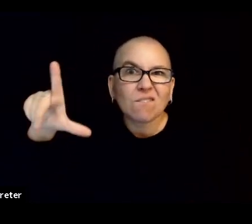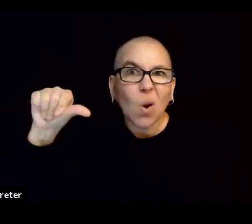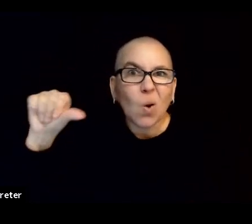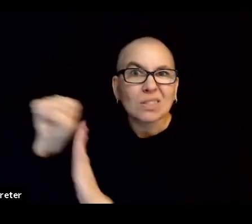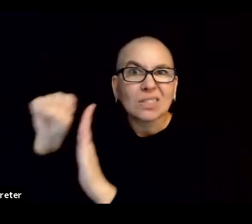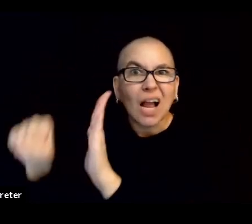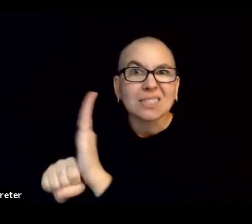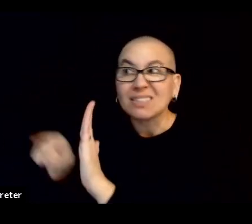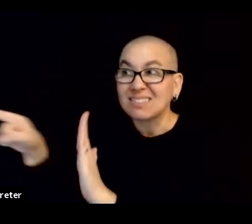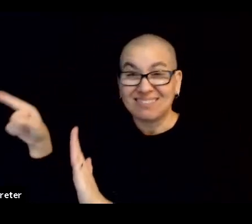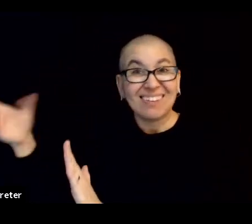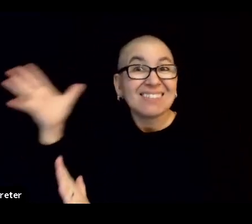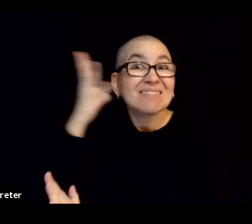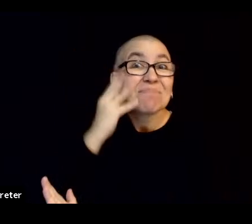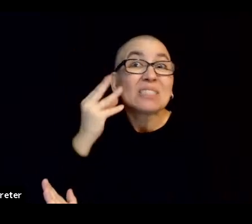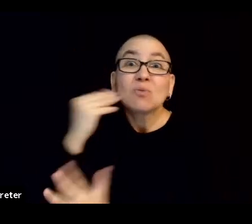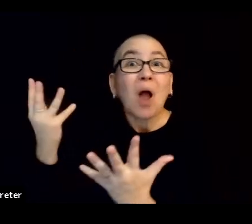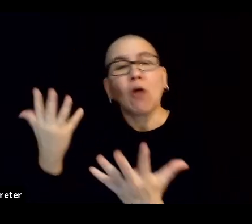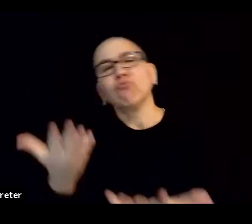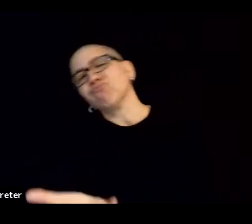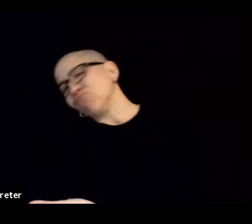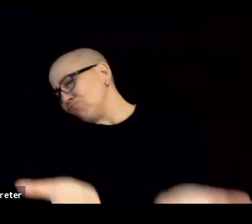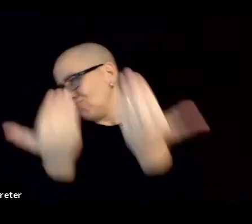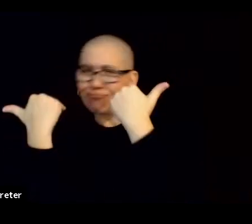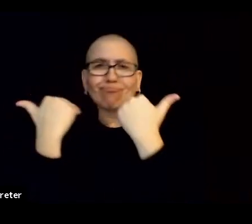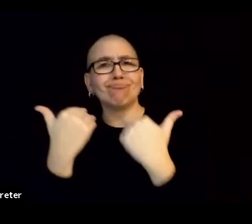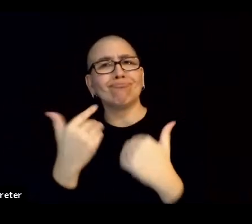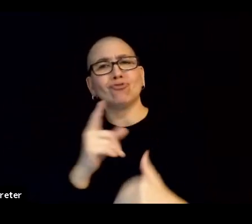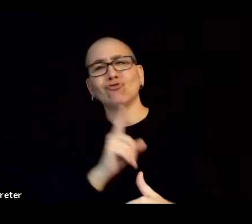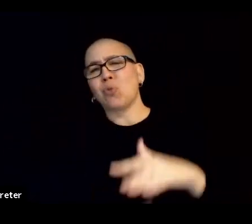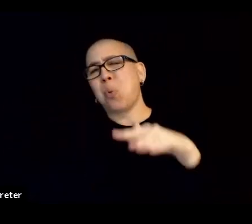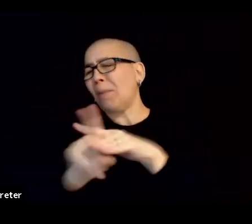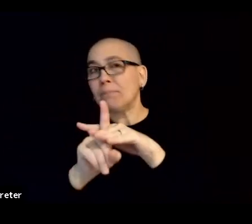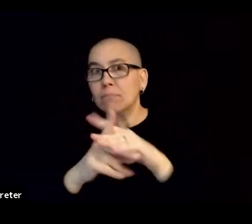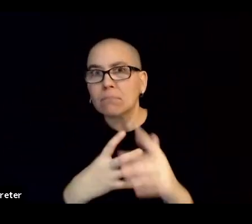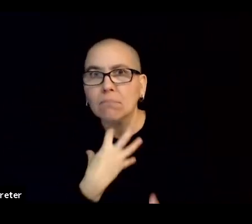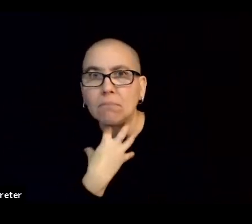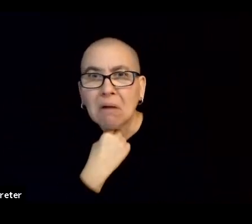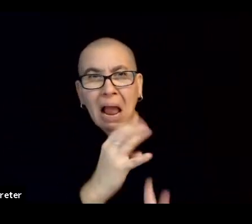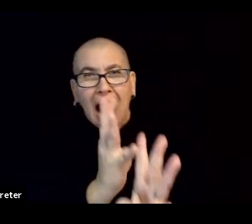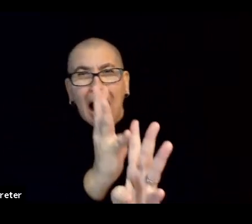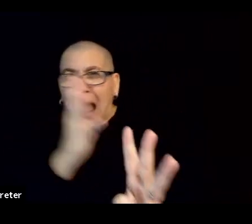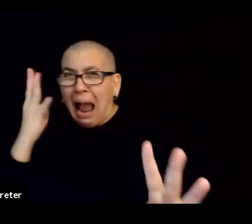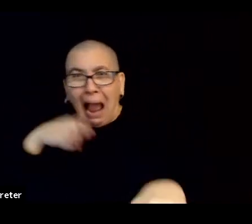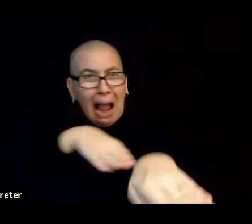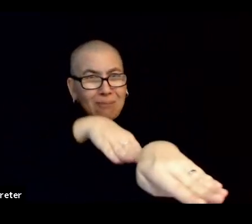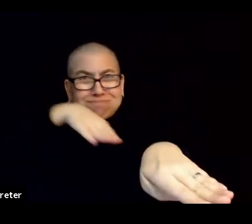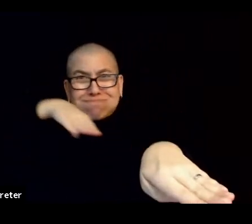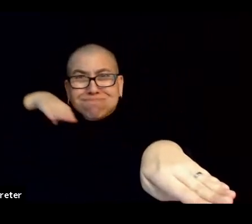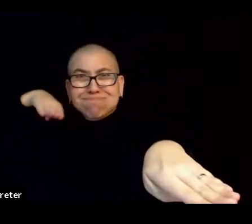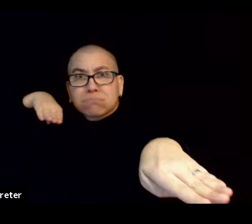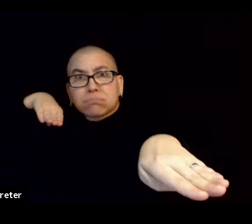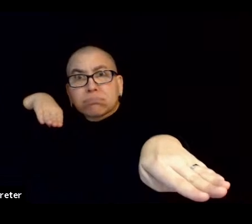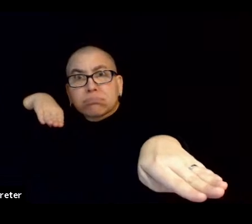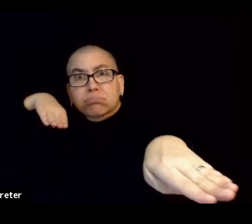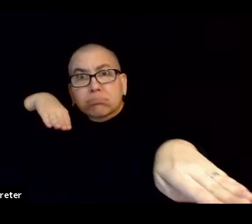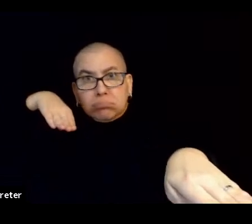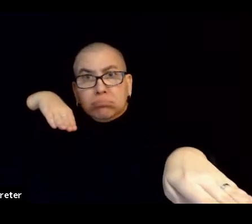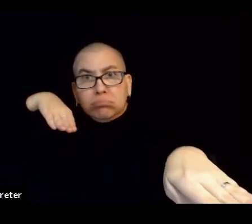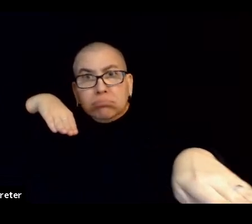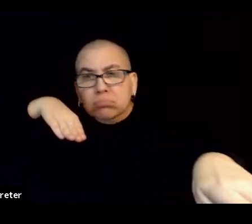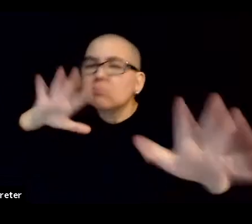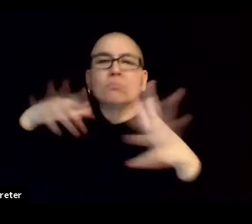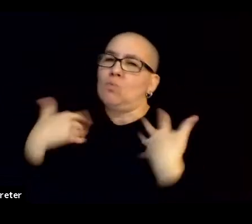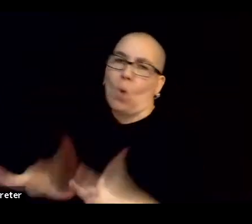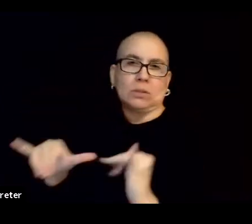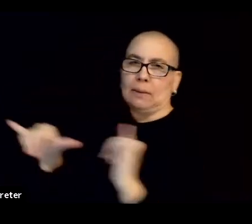some frustrations and headaches. We've worked hard on the infrastructure around the phone system. I tested with my folks this weekend and